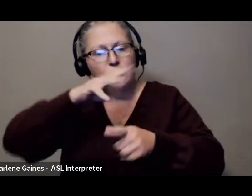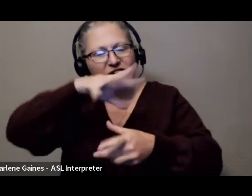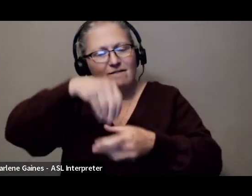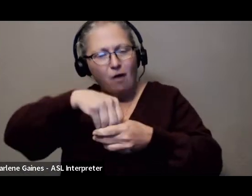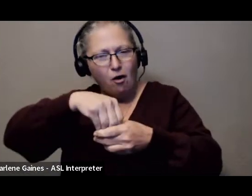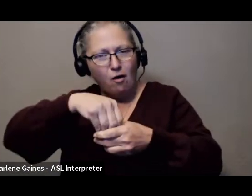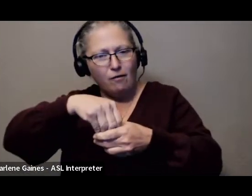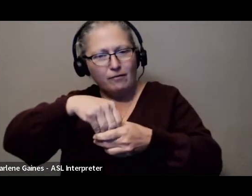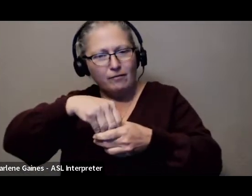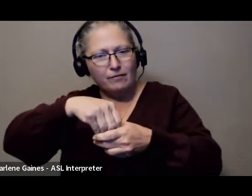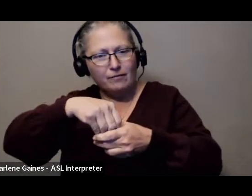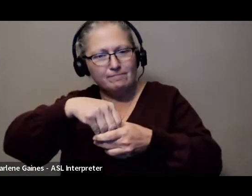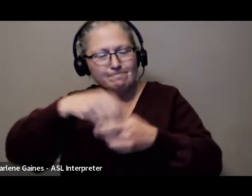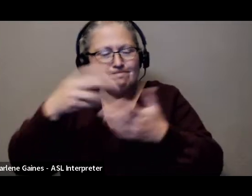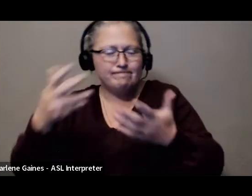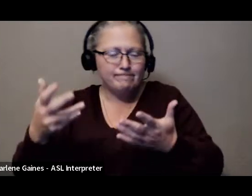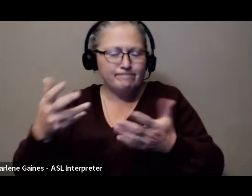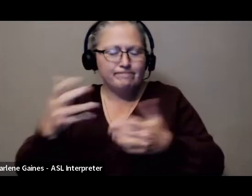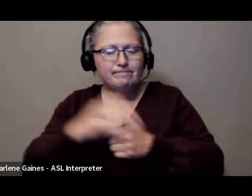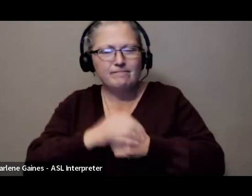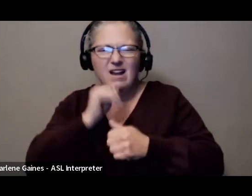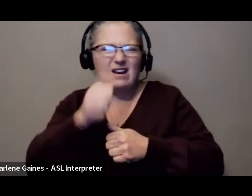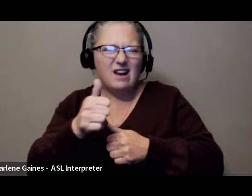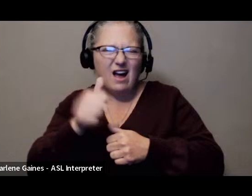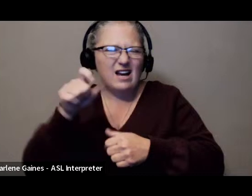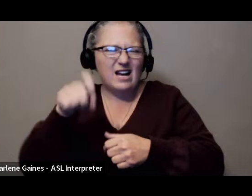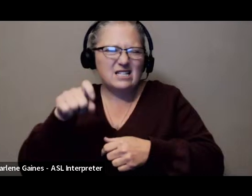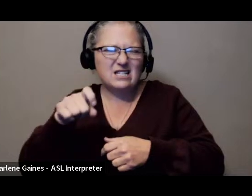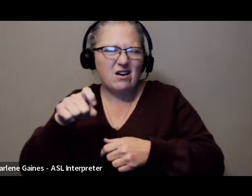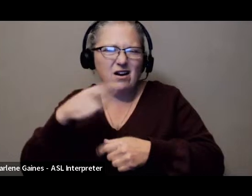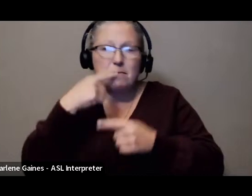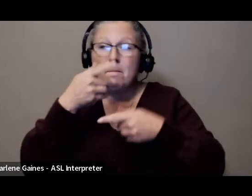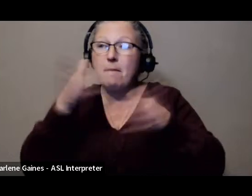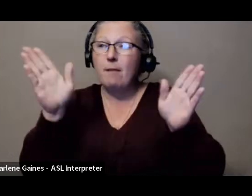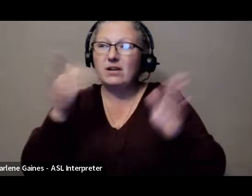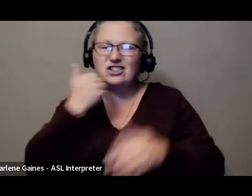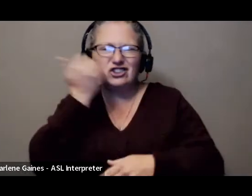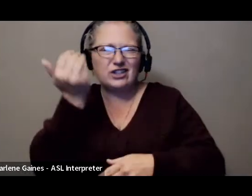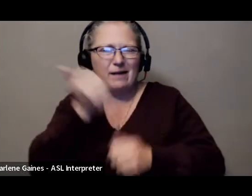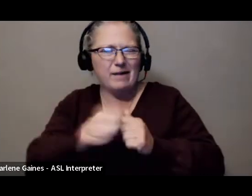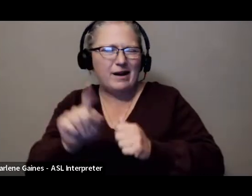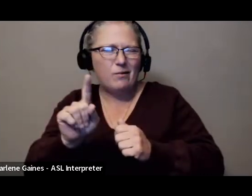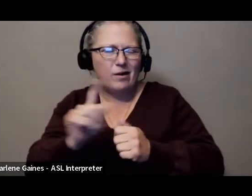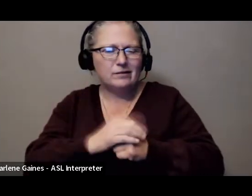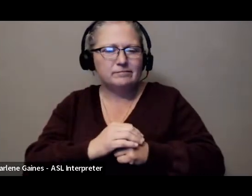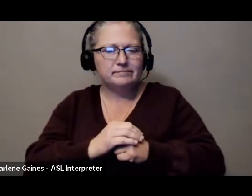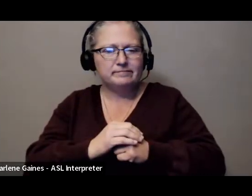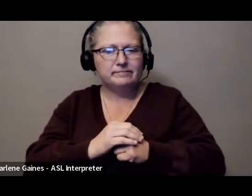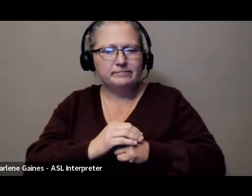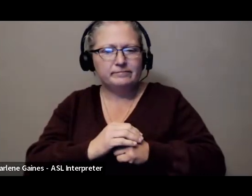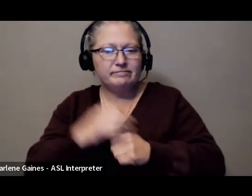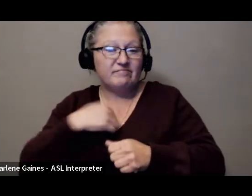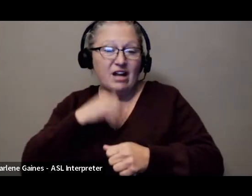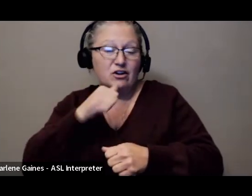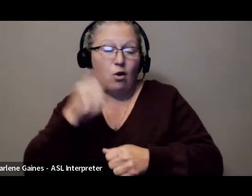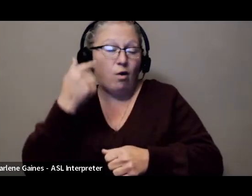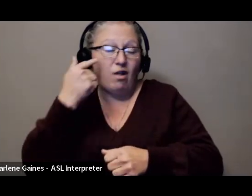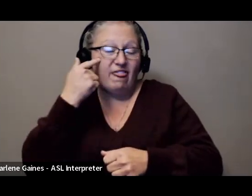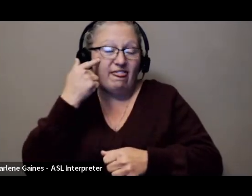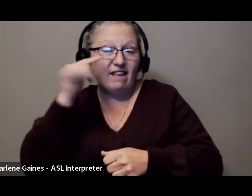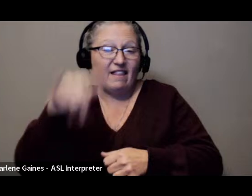involved, and it's not necessary to publicly shame anybody. And I don't think that